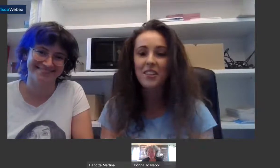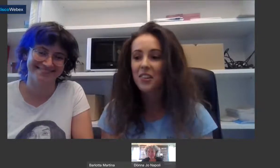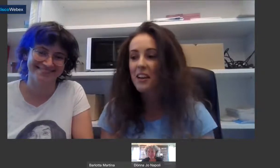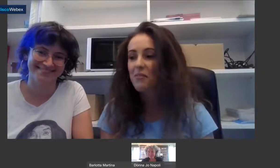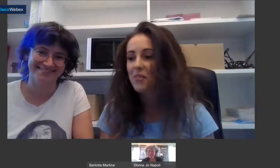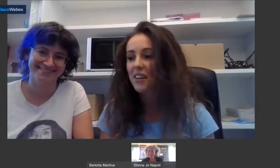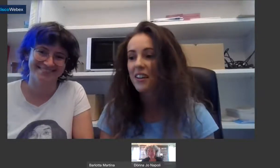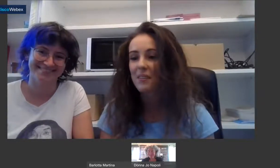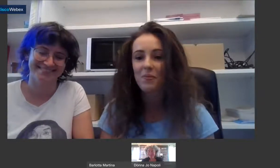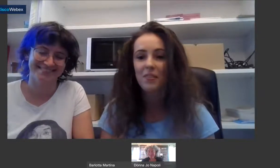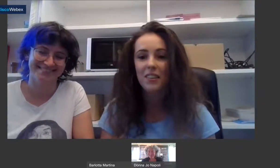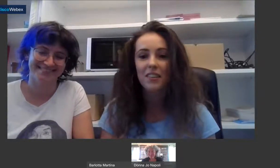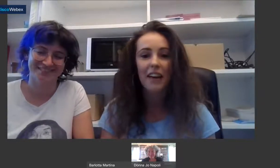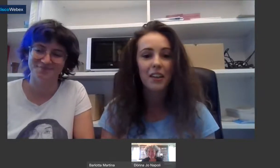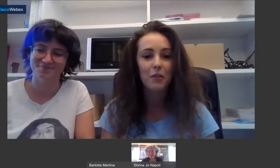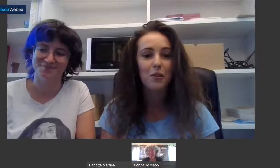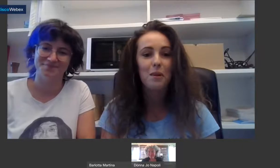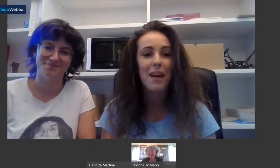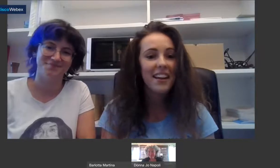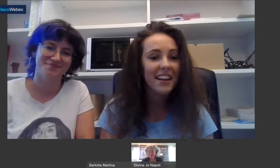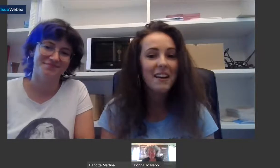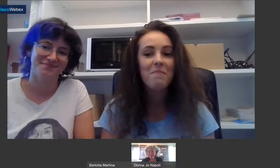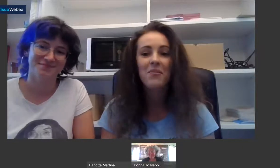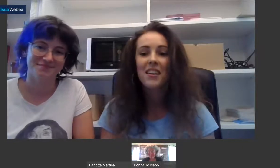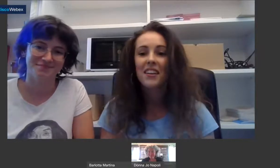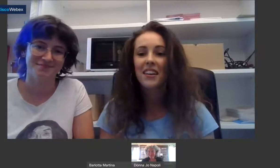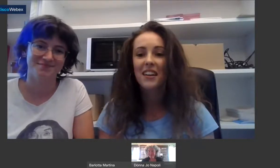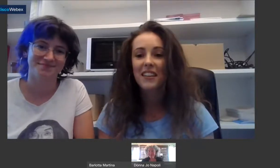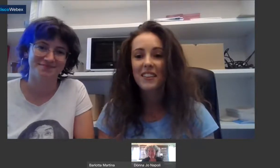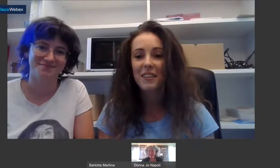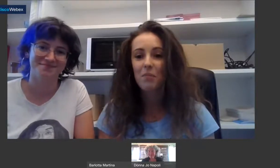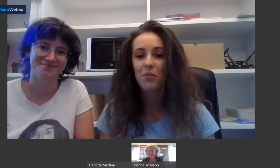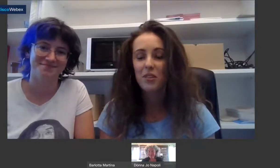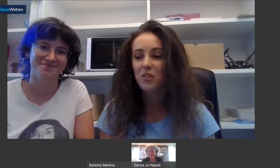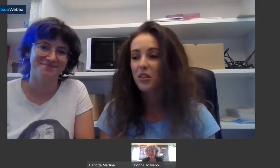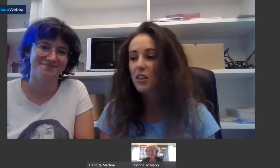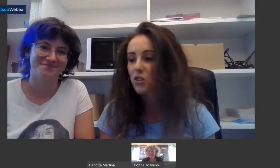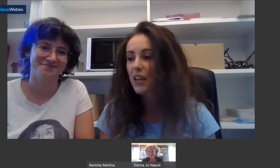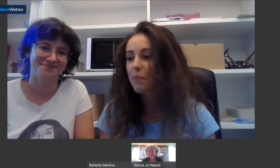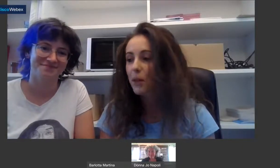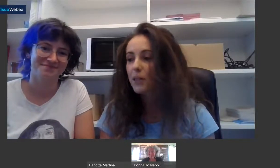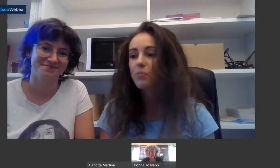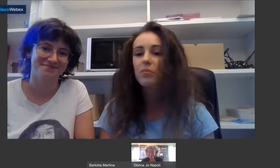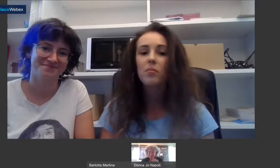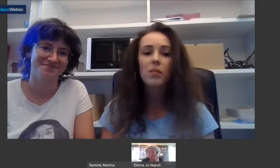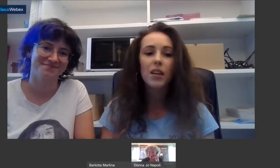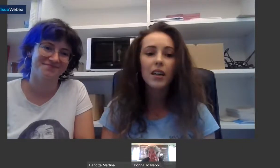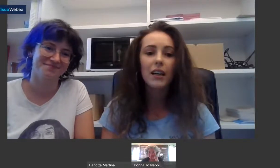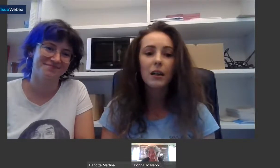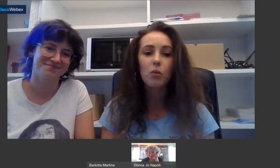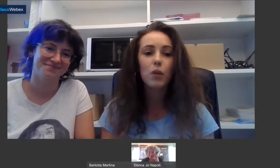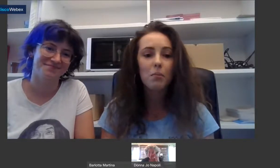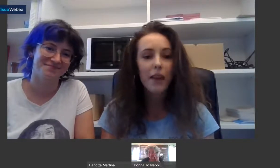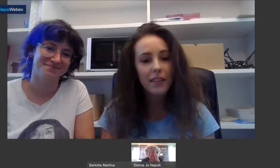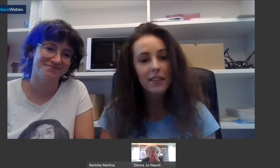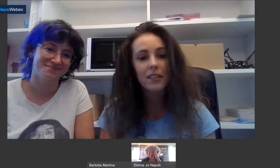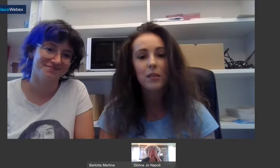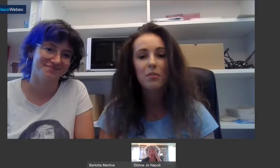to have directly from America, the Professor Donna Jo Napoli. We met the